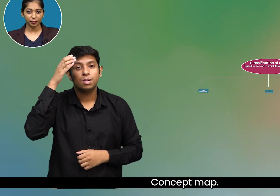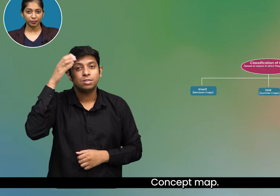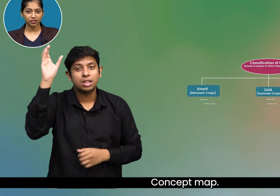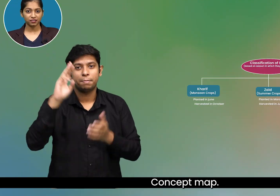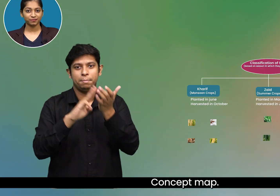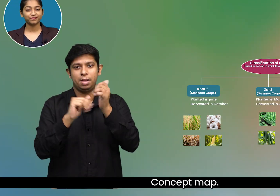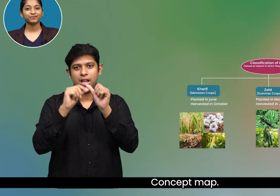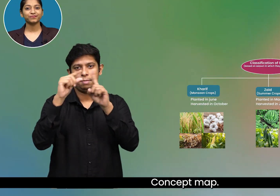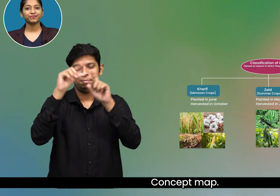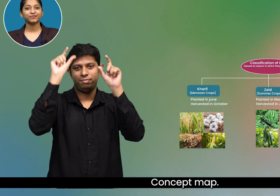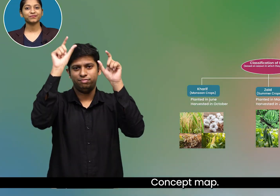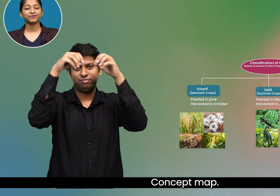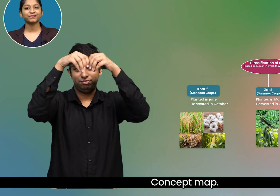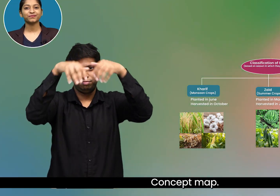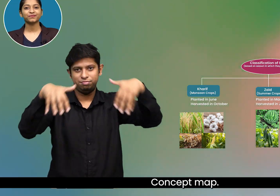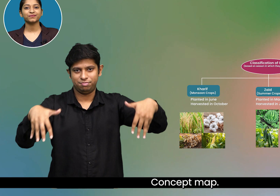Concept map.